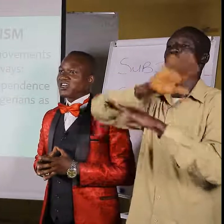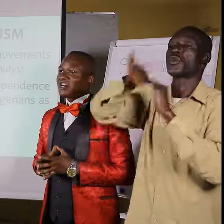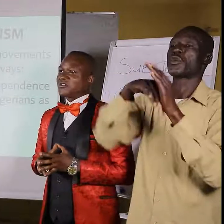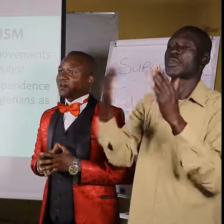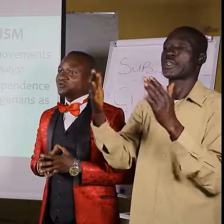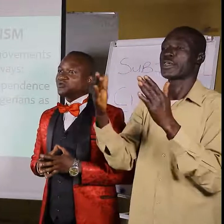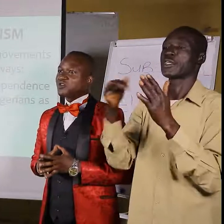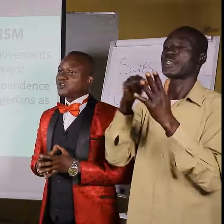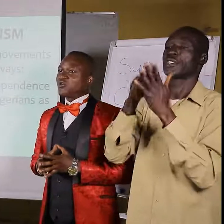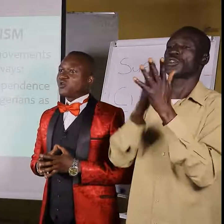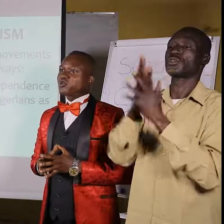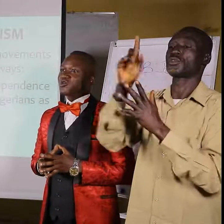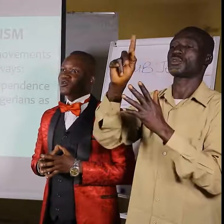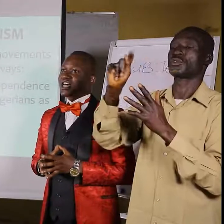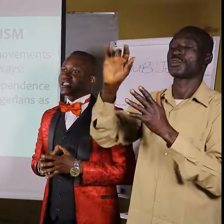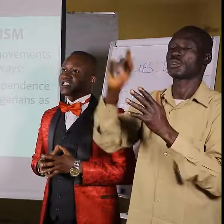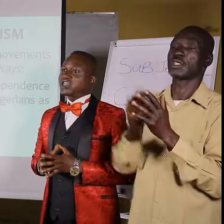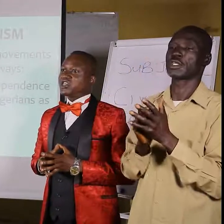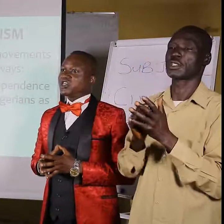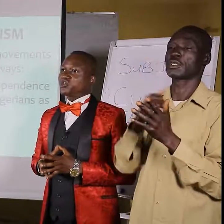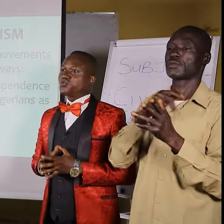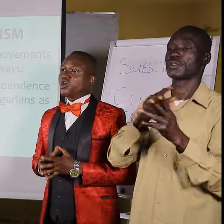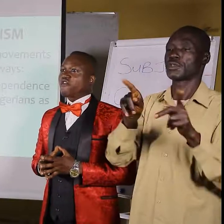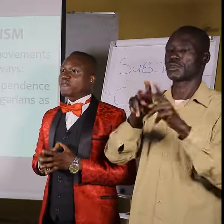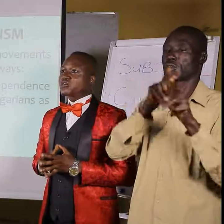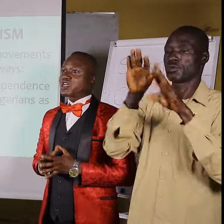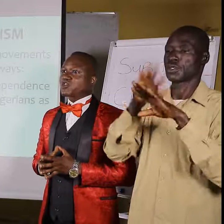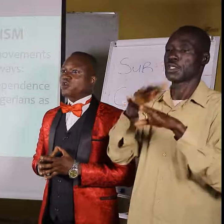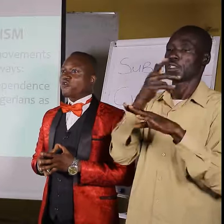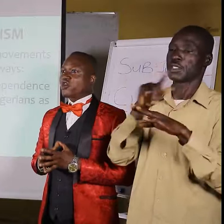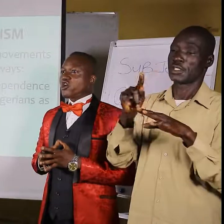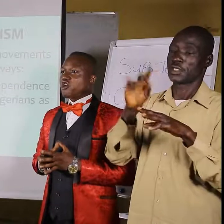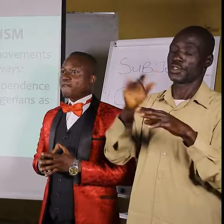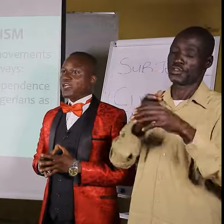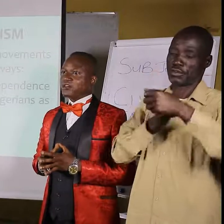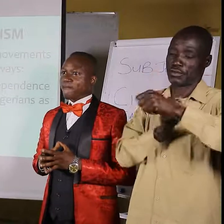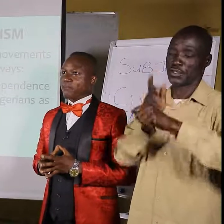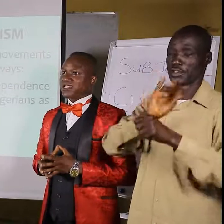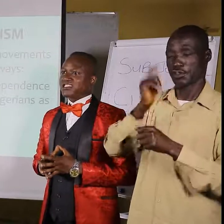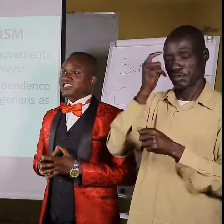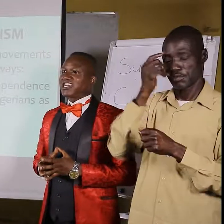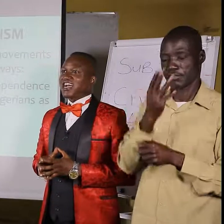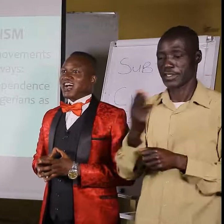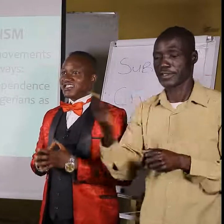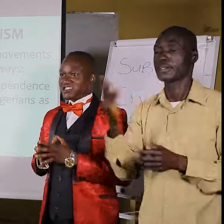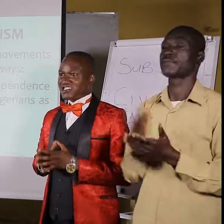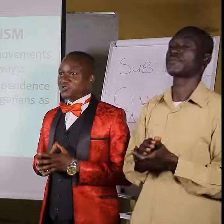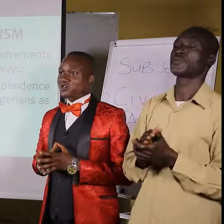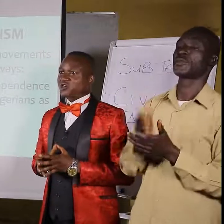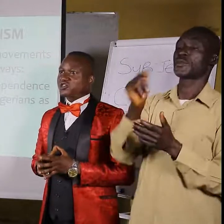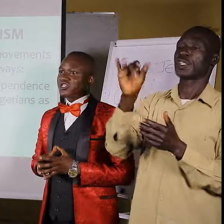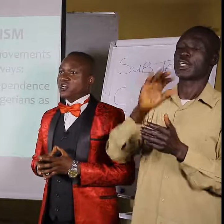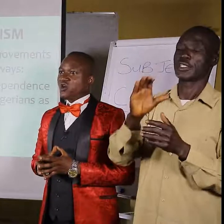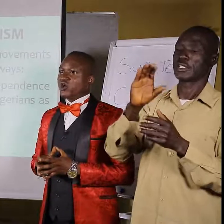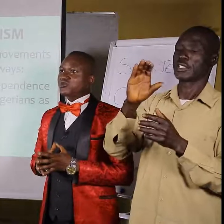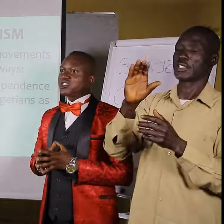etc. Number 2, we also looked at the issue of protection of government properties. As a citizen of